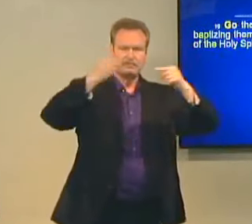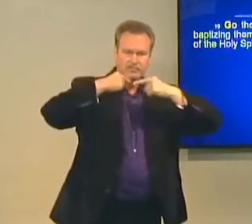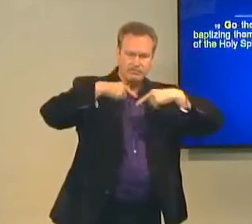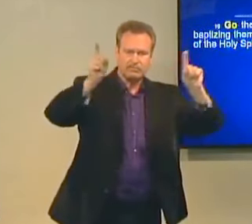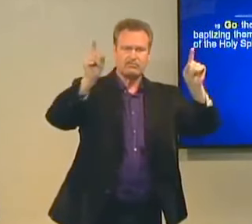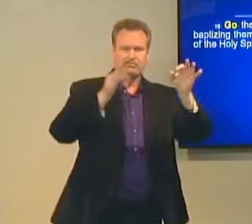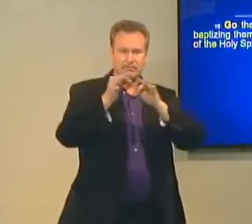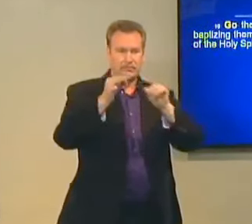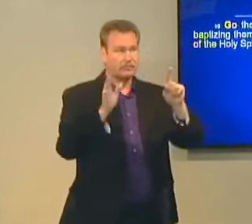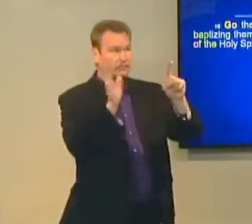and so